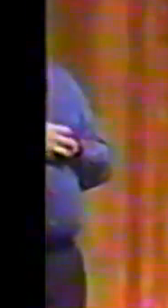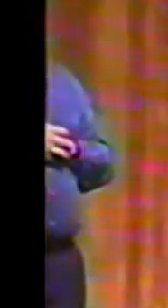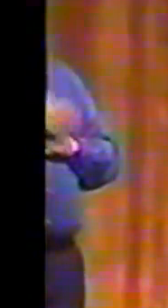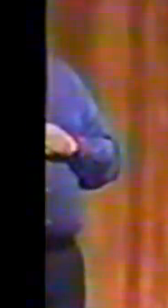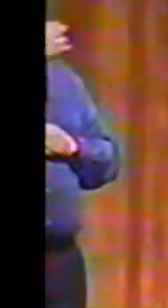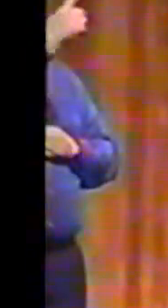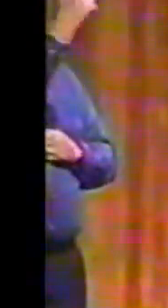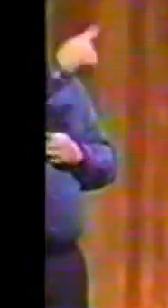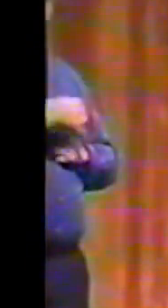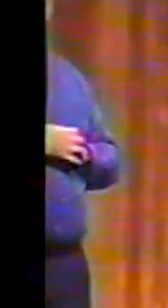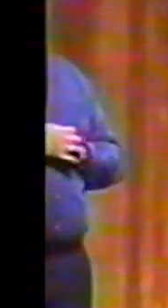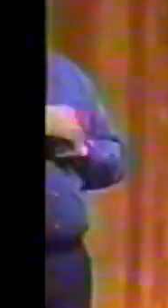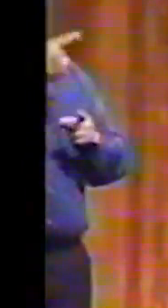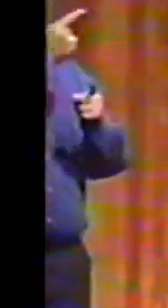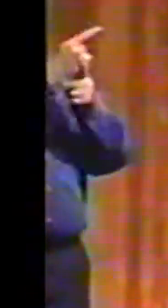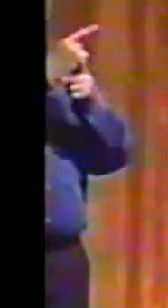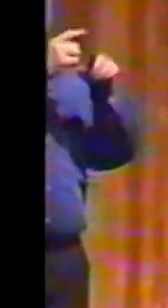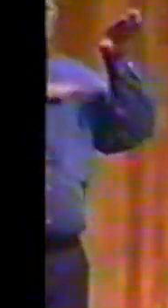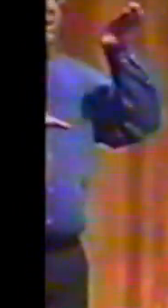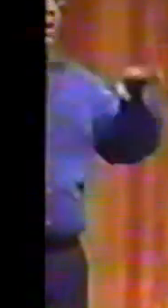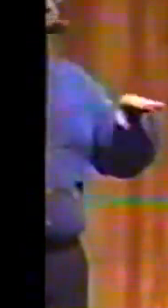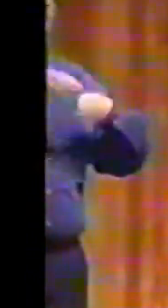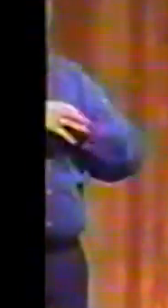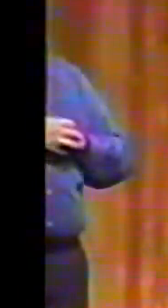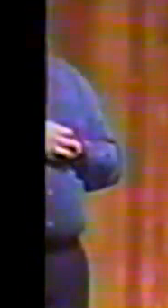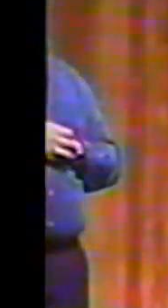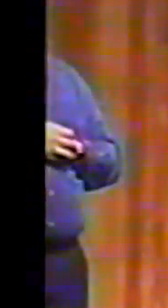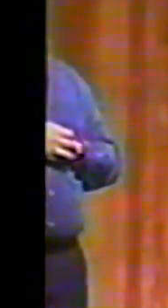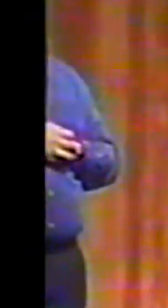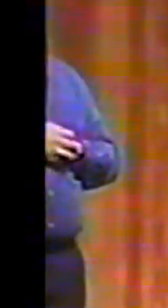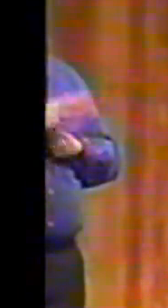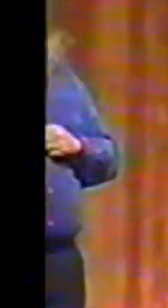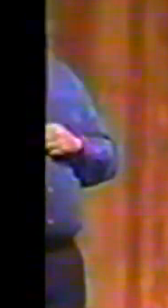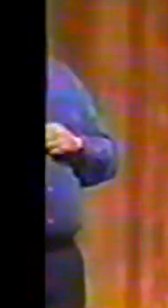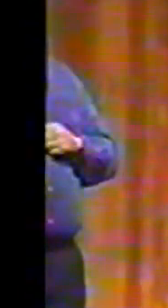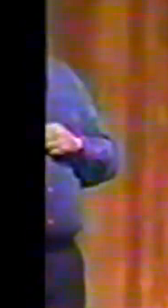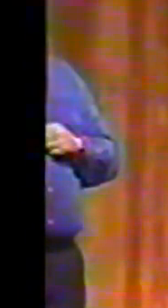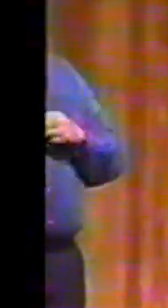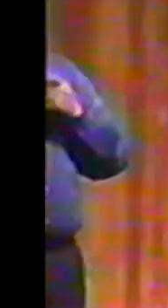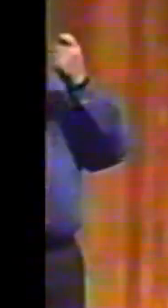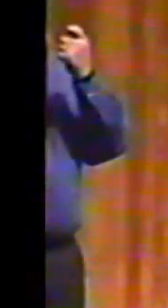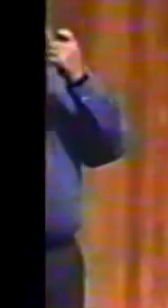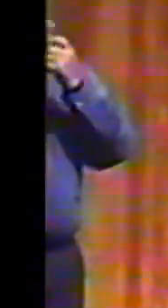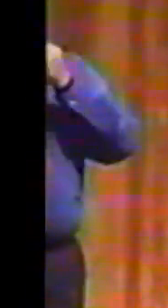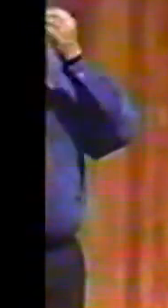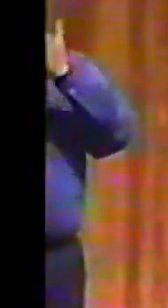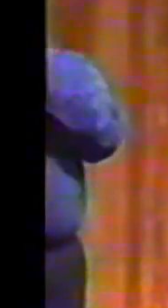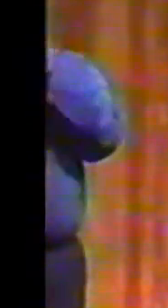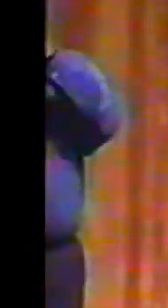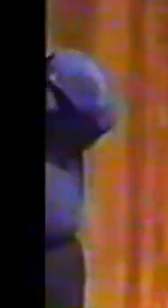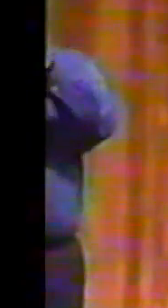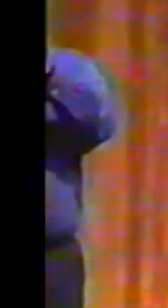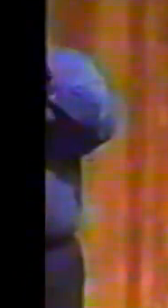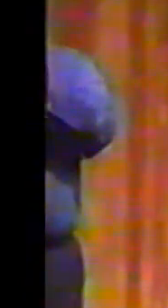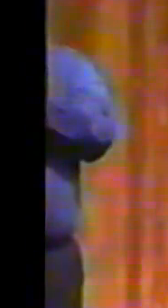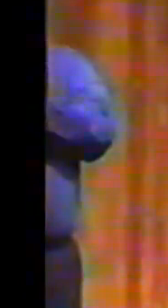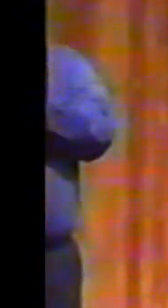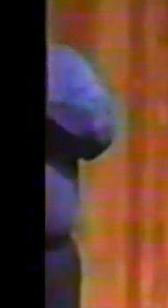was specifically referring to the agreement of some of the networks to limit the broadcast